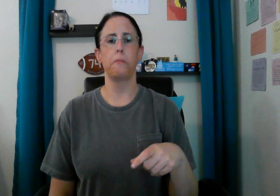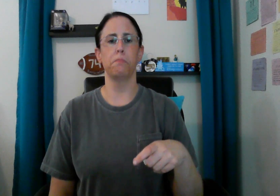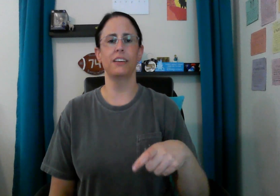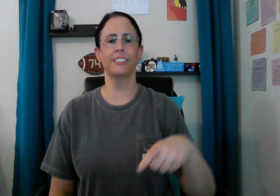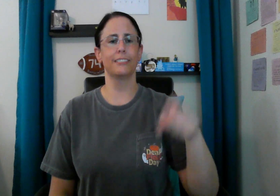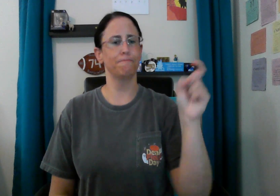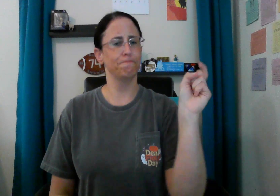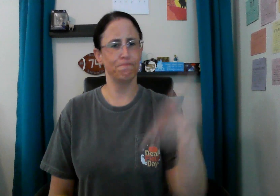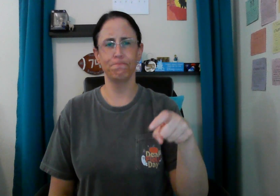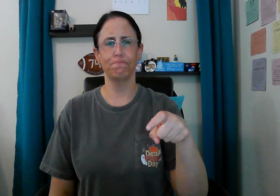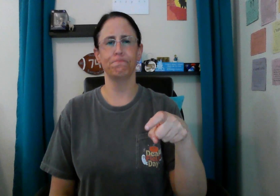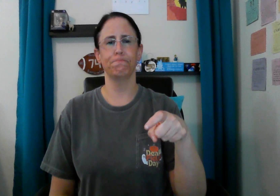must,